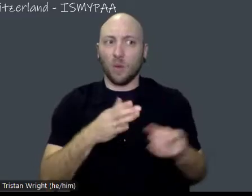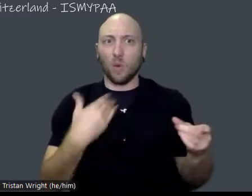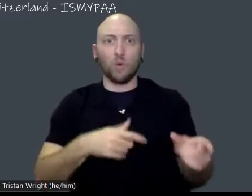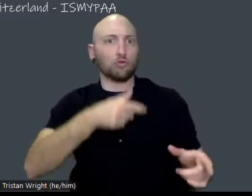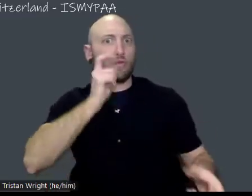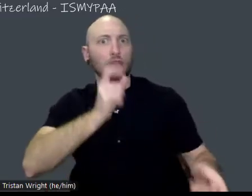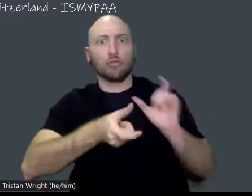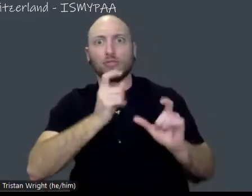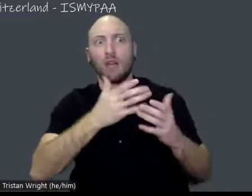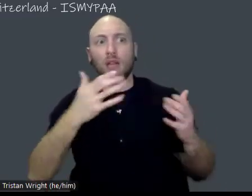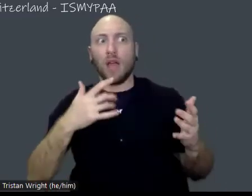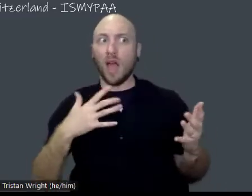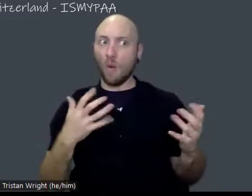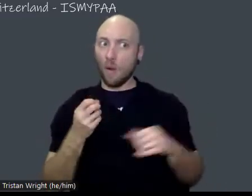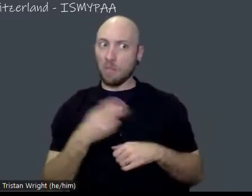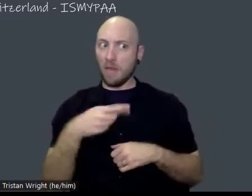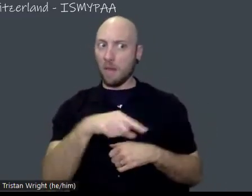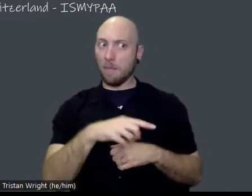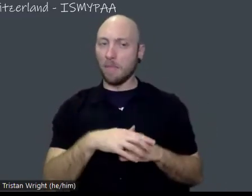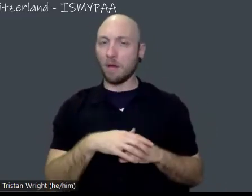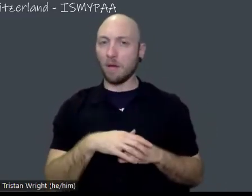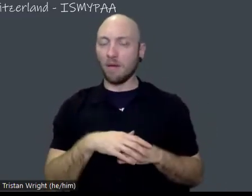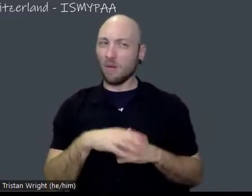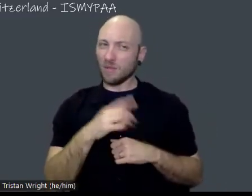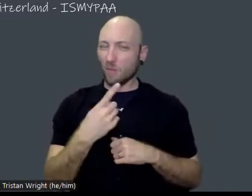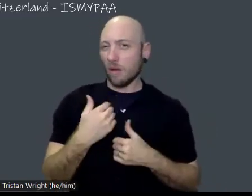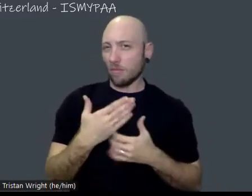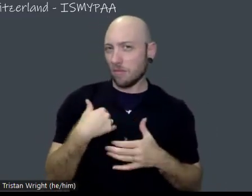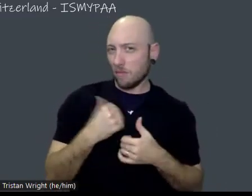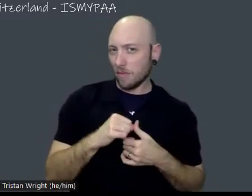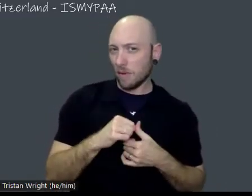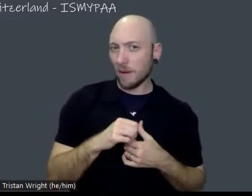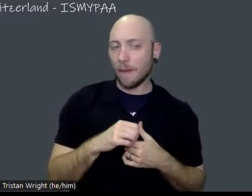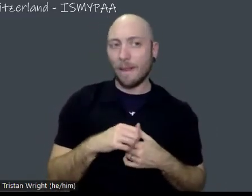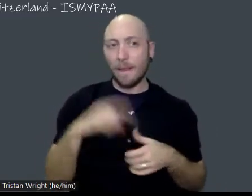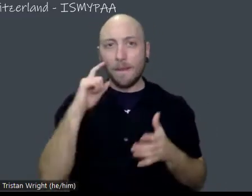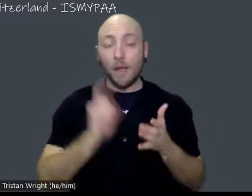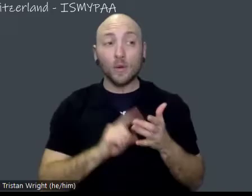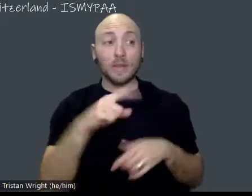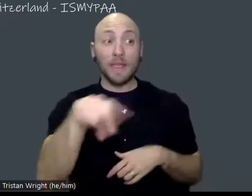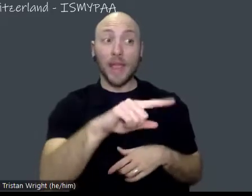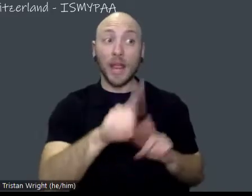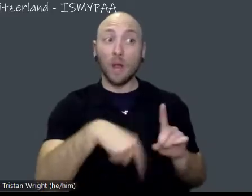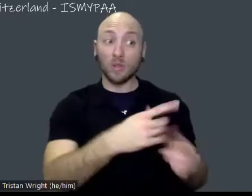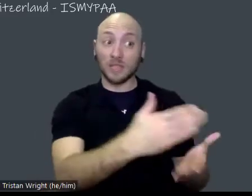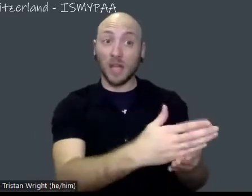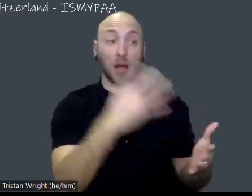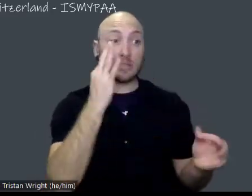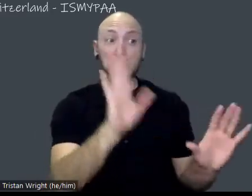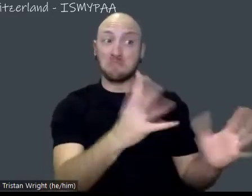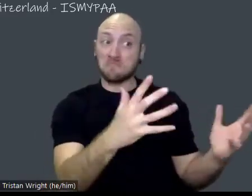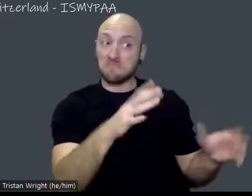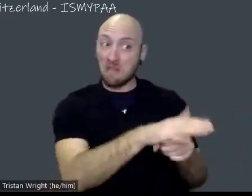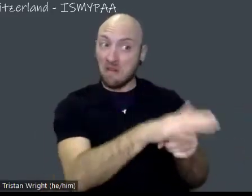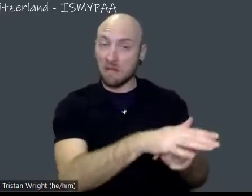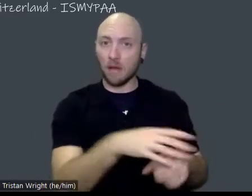And other stuff I remember is that when the others stopped drinking, I continued just to drink. So that